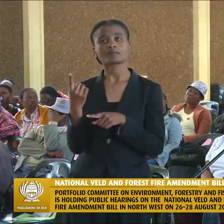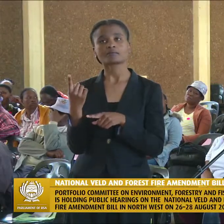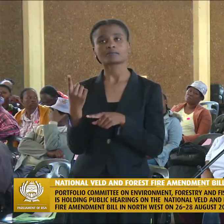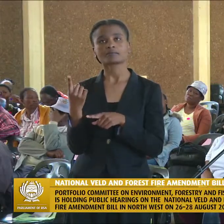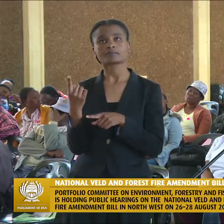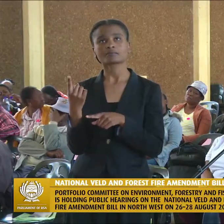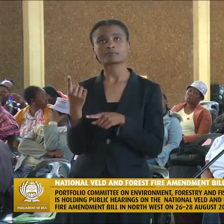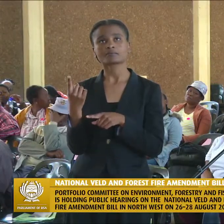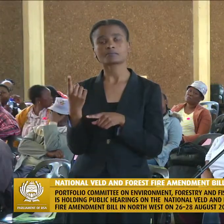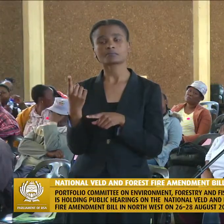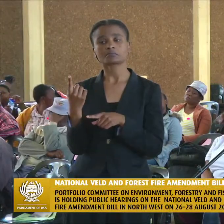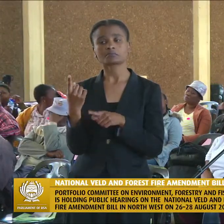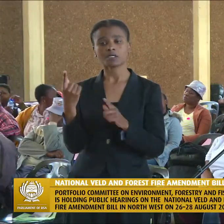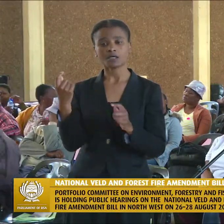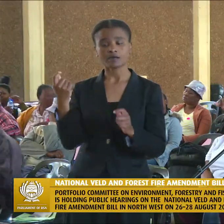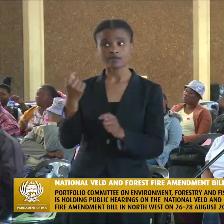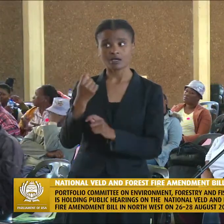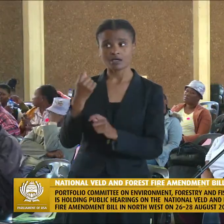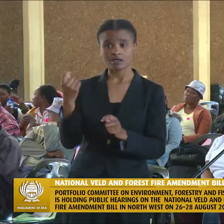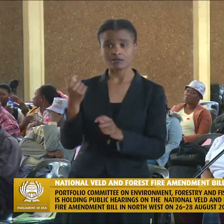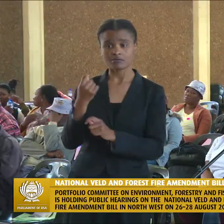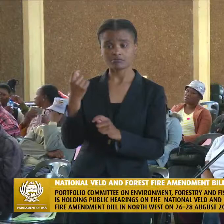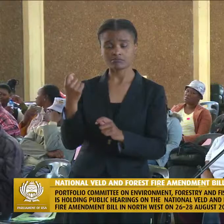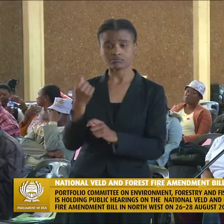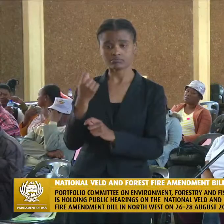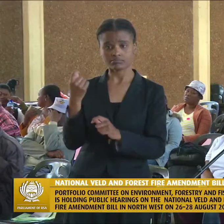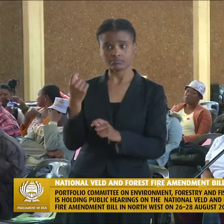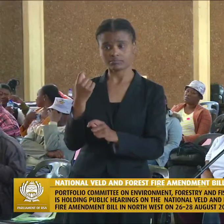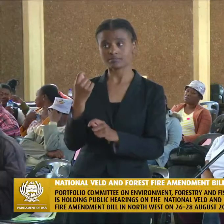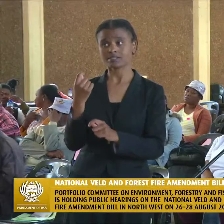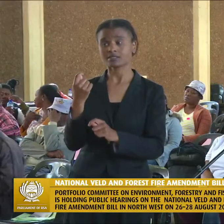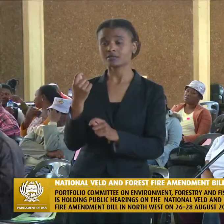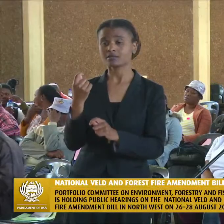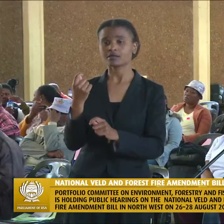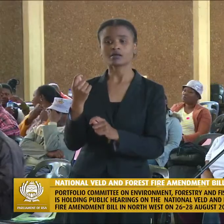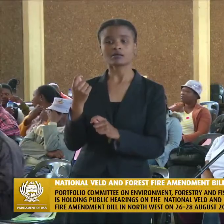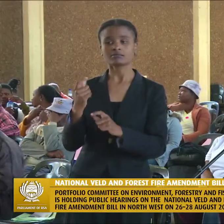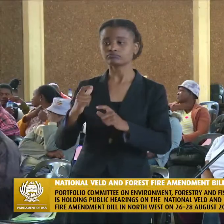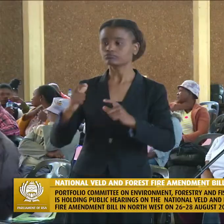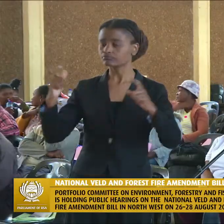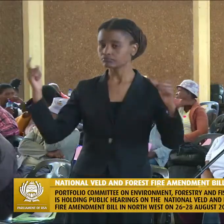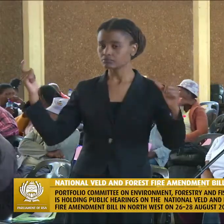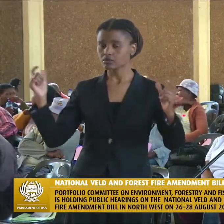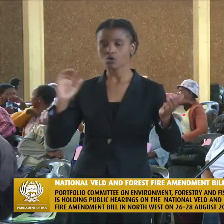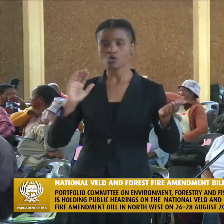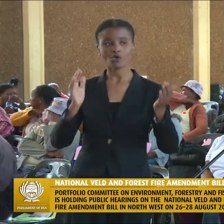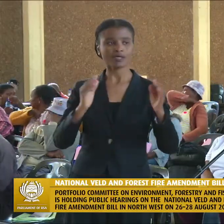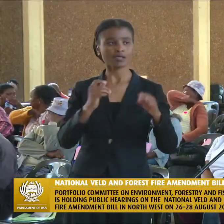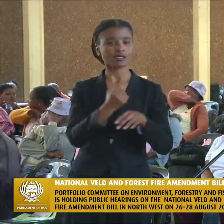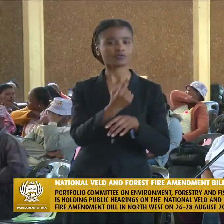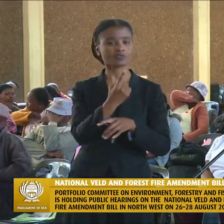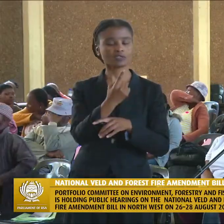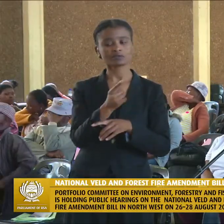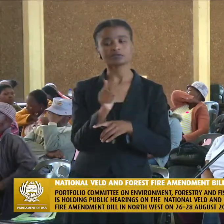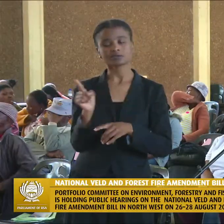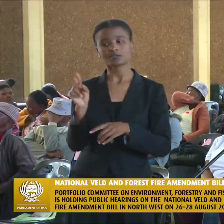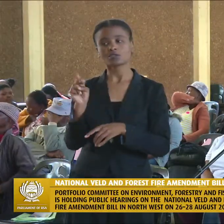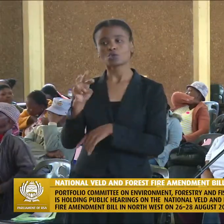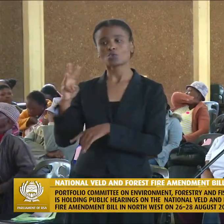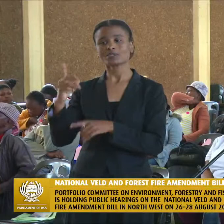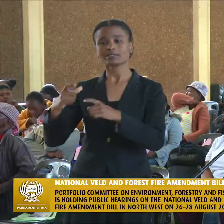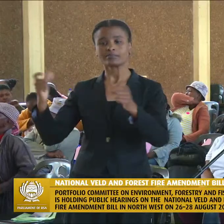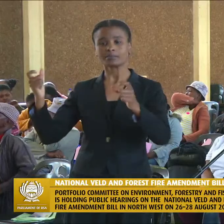farms than muahati a province like northwest is a